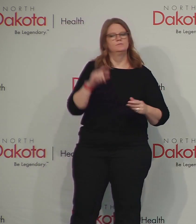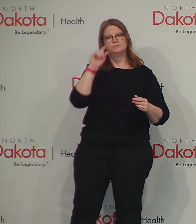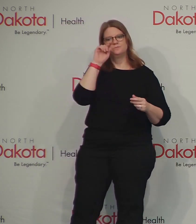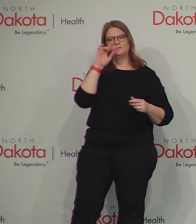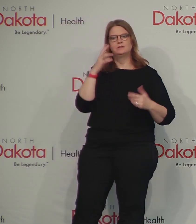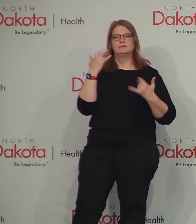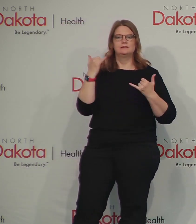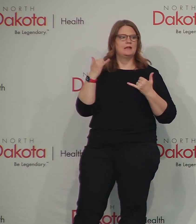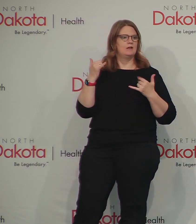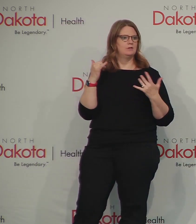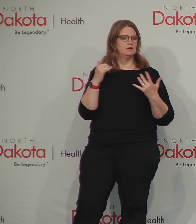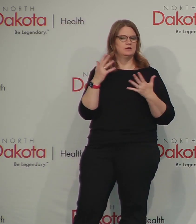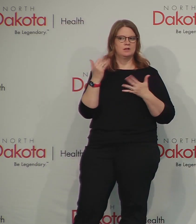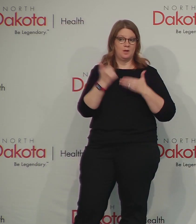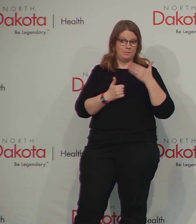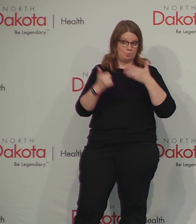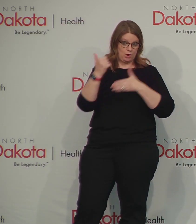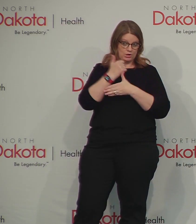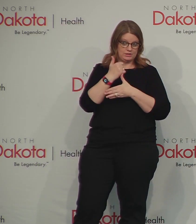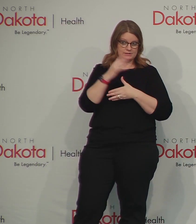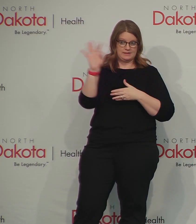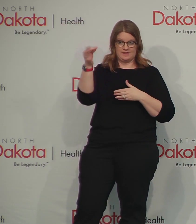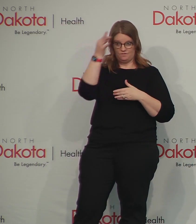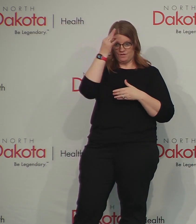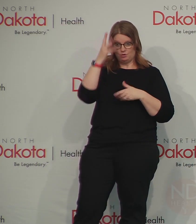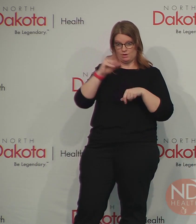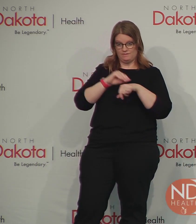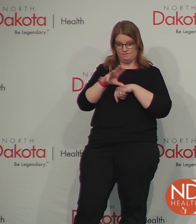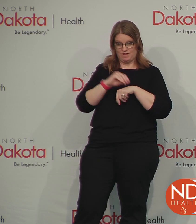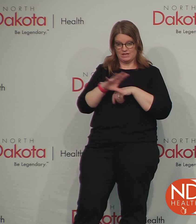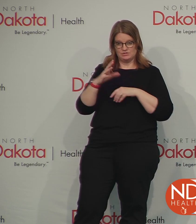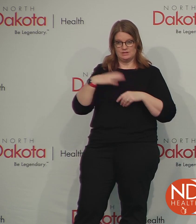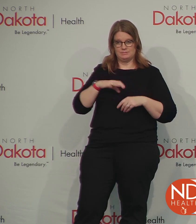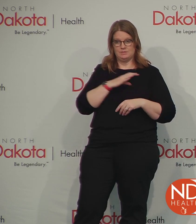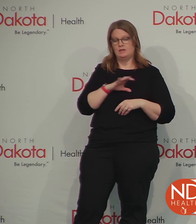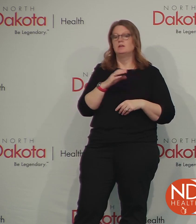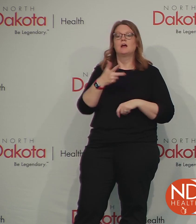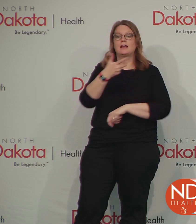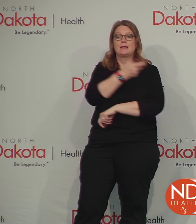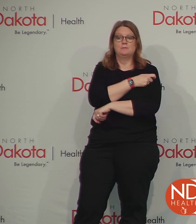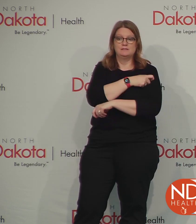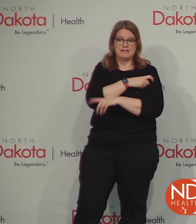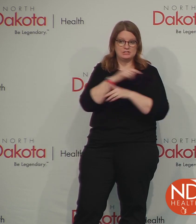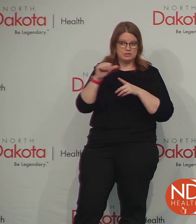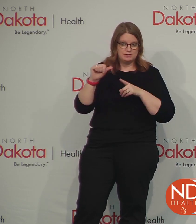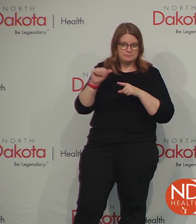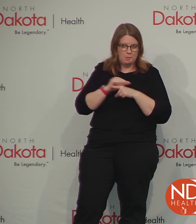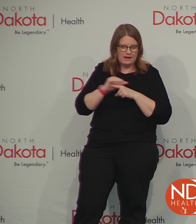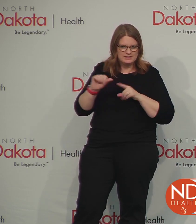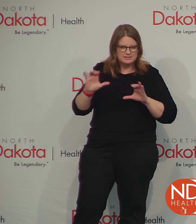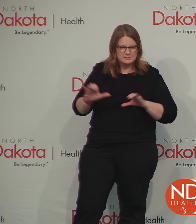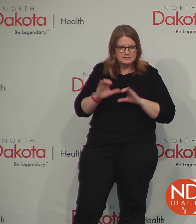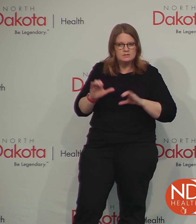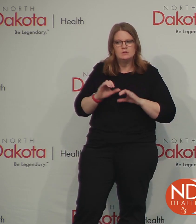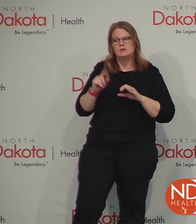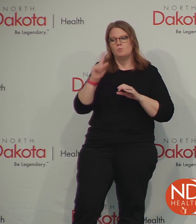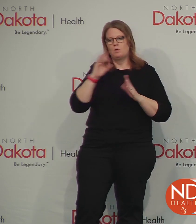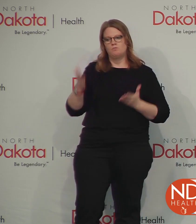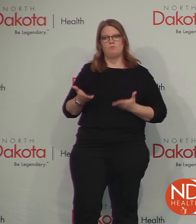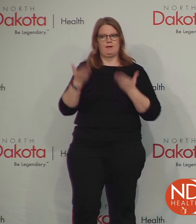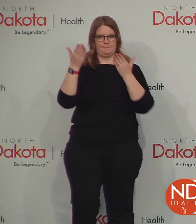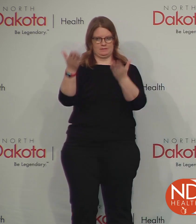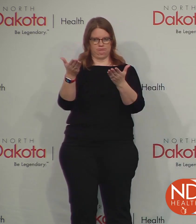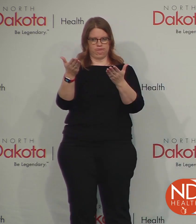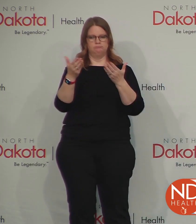Sure. So in terms of priorities, the Federal Advisory Committee on Immunization Practices will make recommendations as to